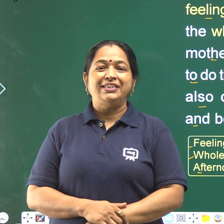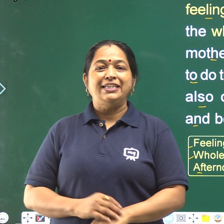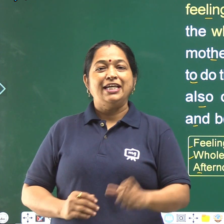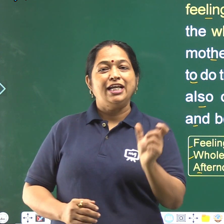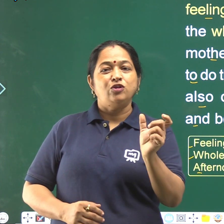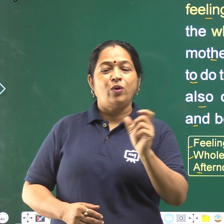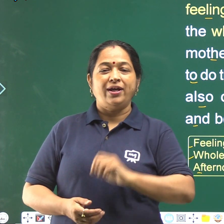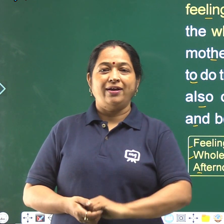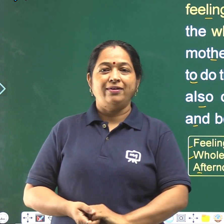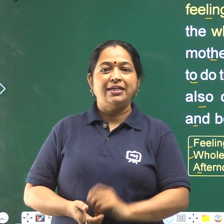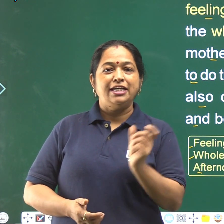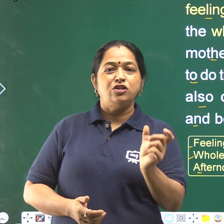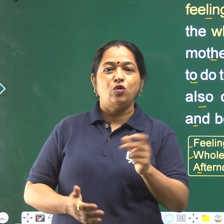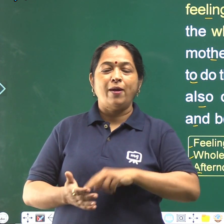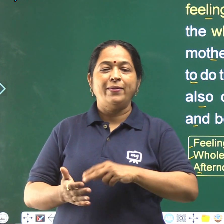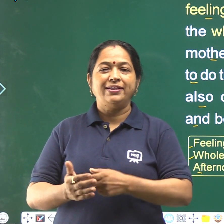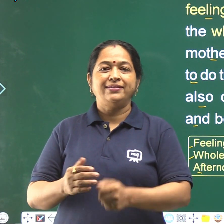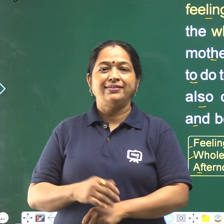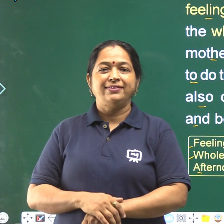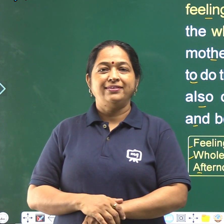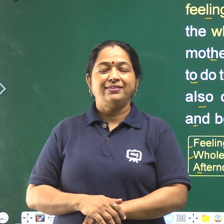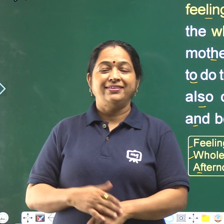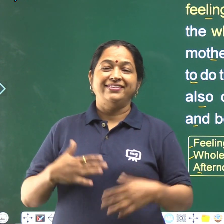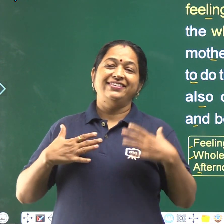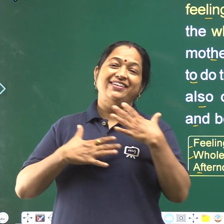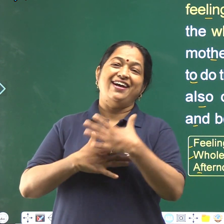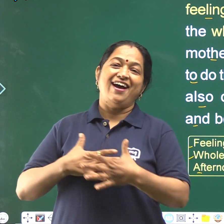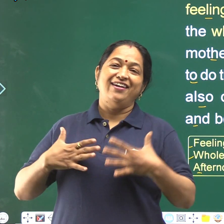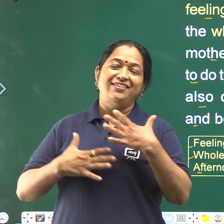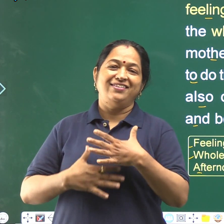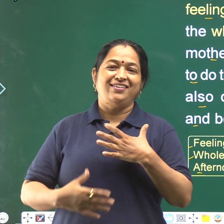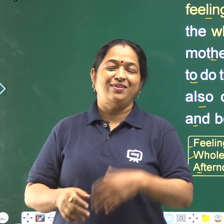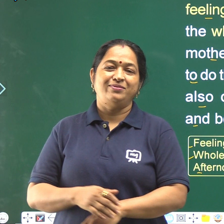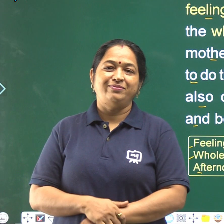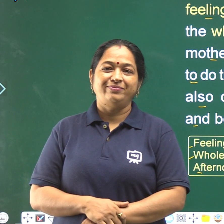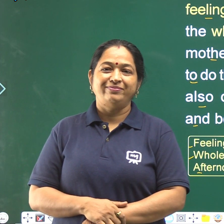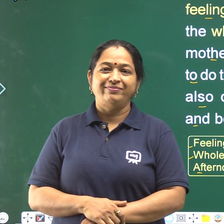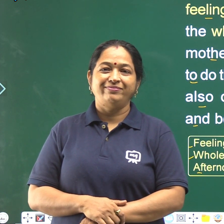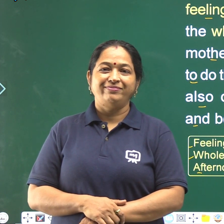Enjoy. Enjoy means anand lena.